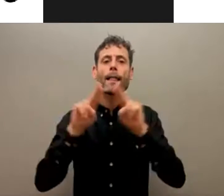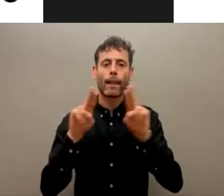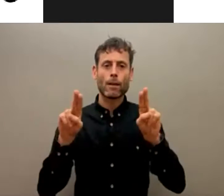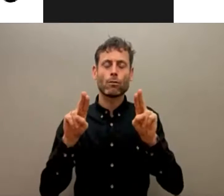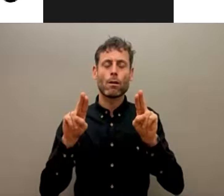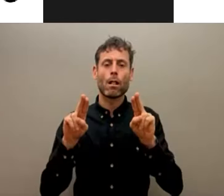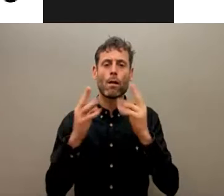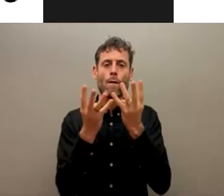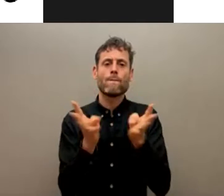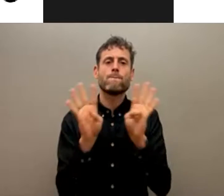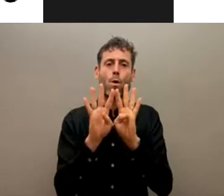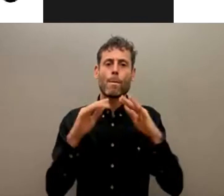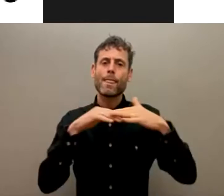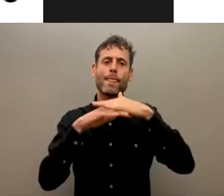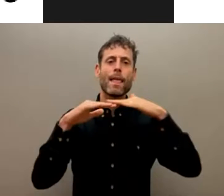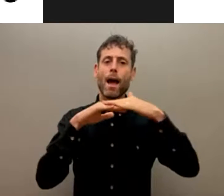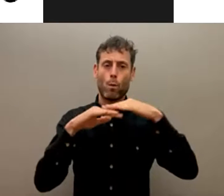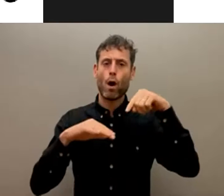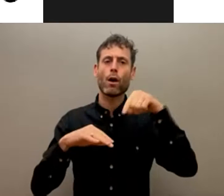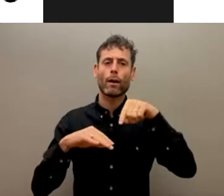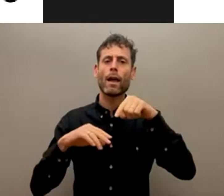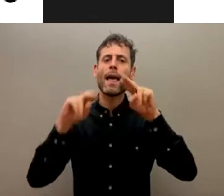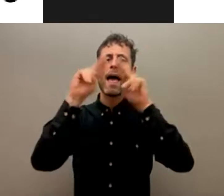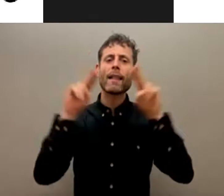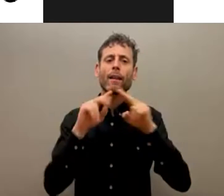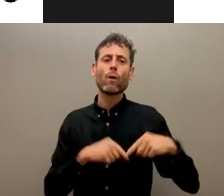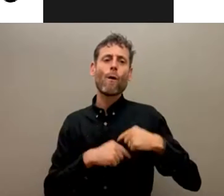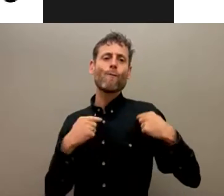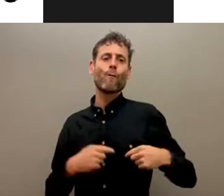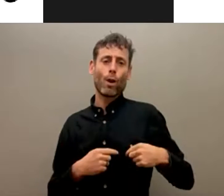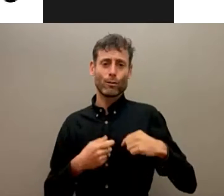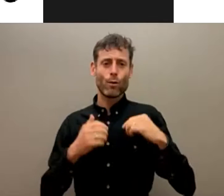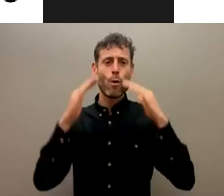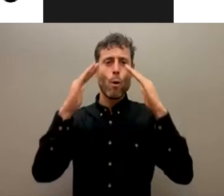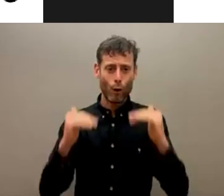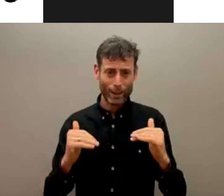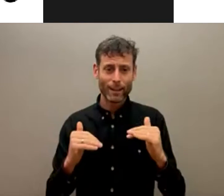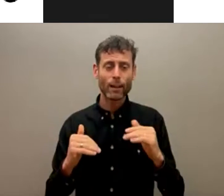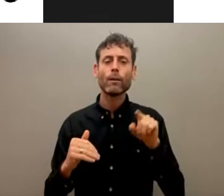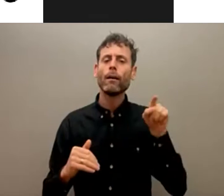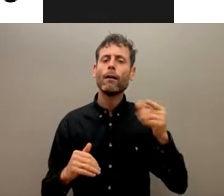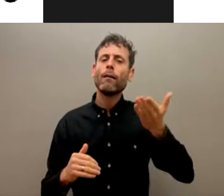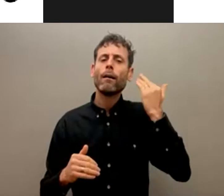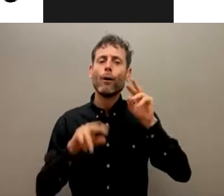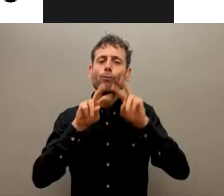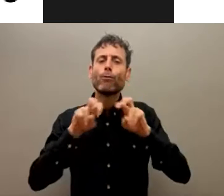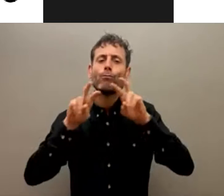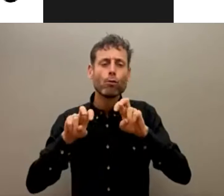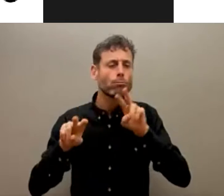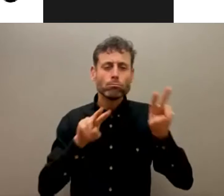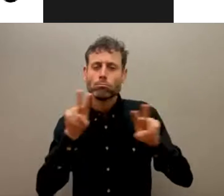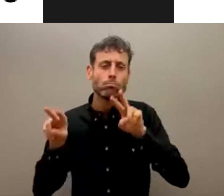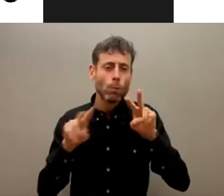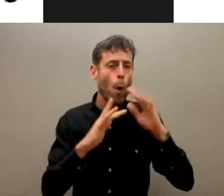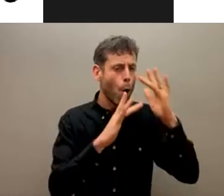of International Volunteering Organizations, about like the person to person is important. But we definitely are living in a